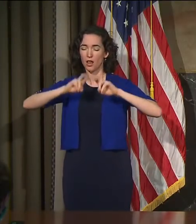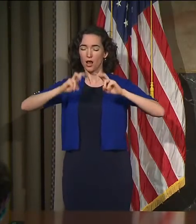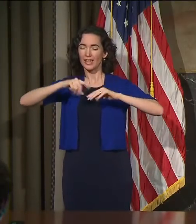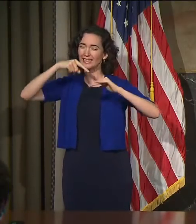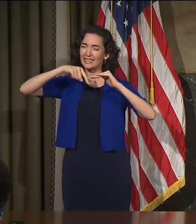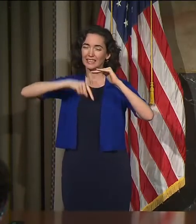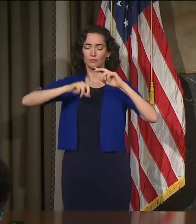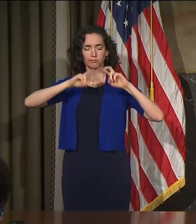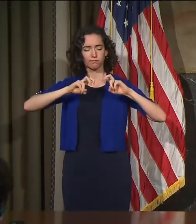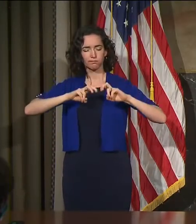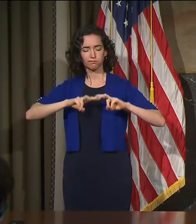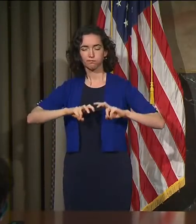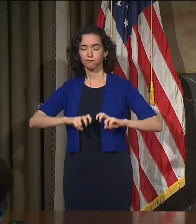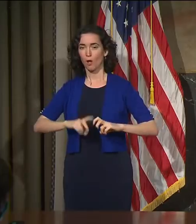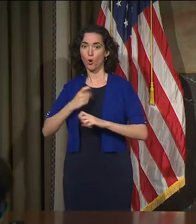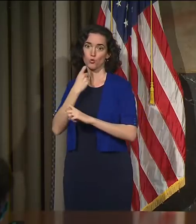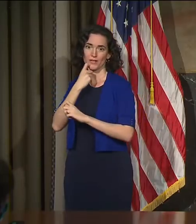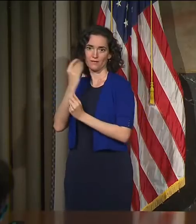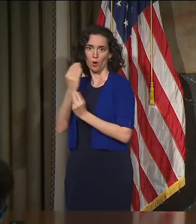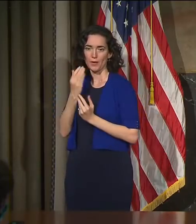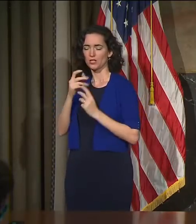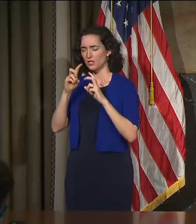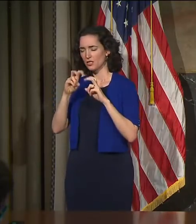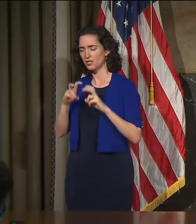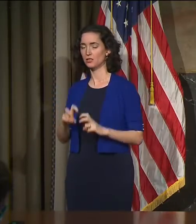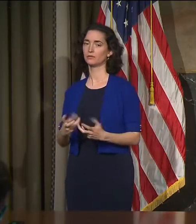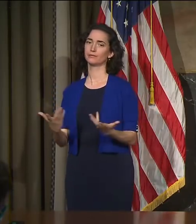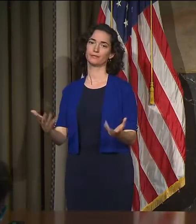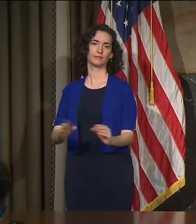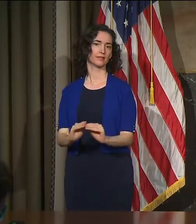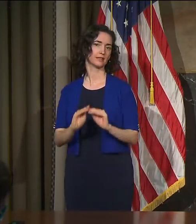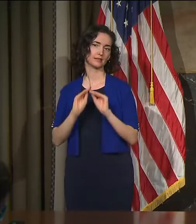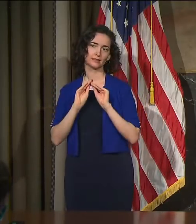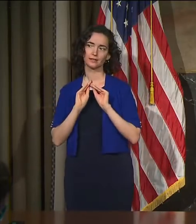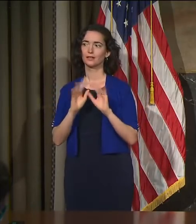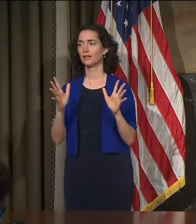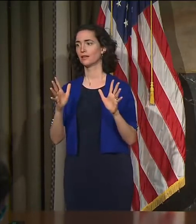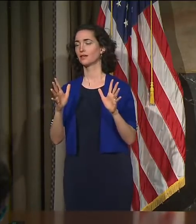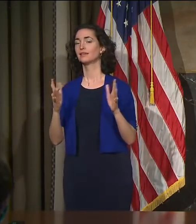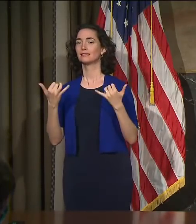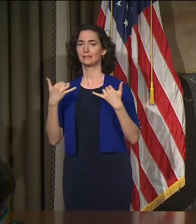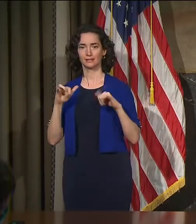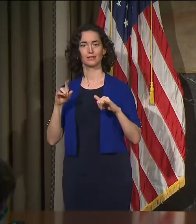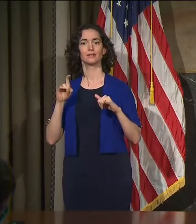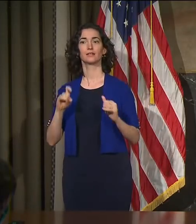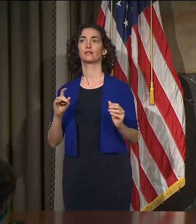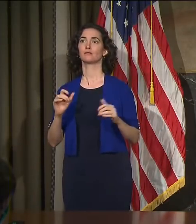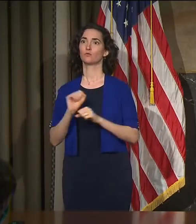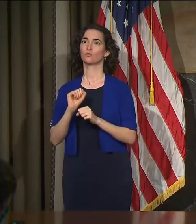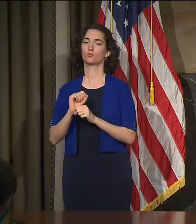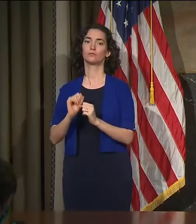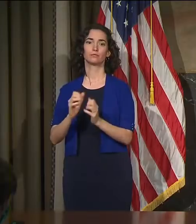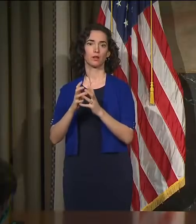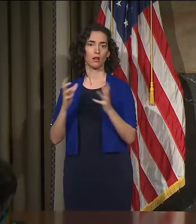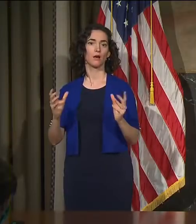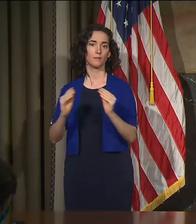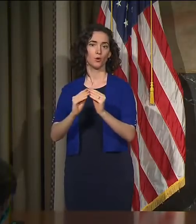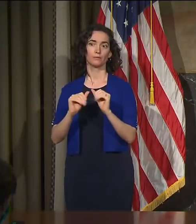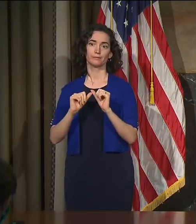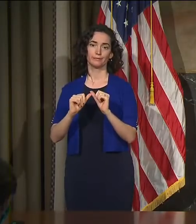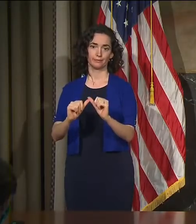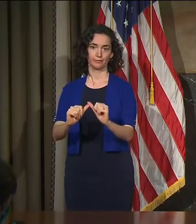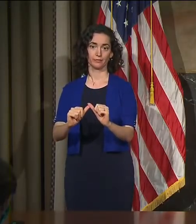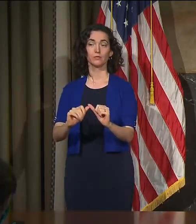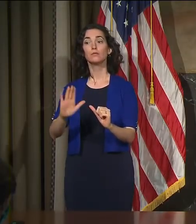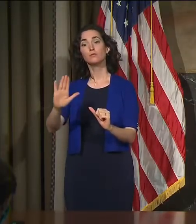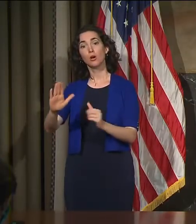have, and quite frankly, it's clear that we still have a lot of work to do. But there has